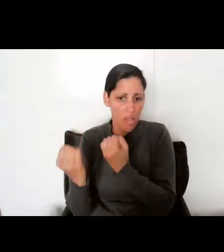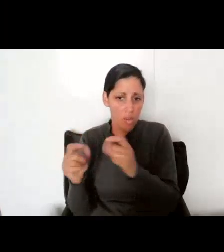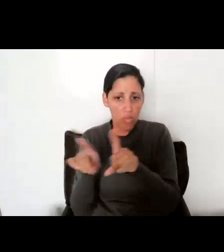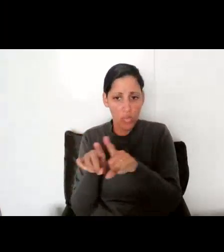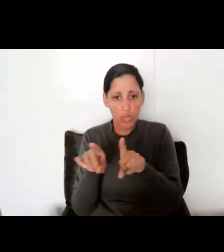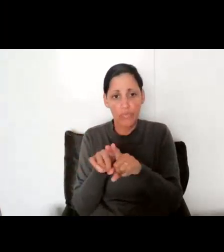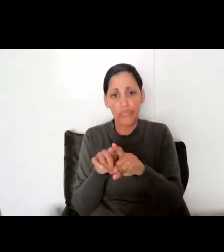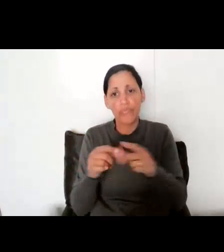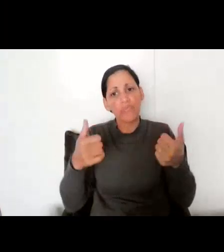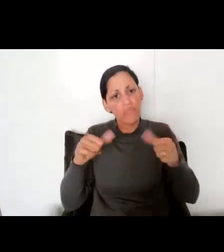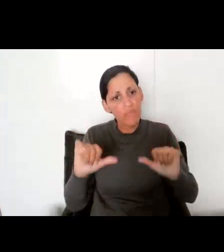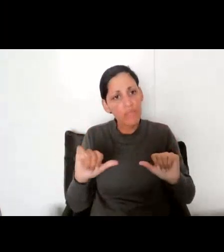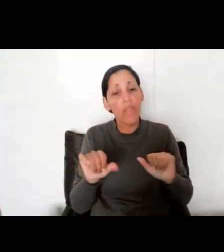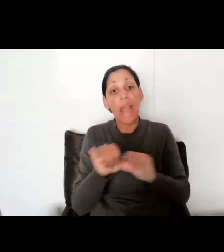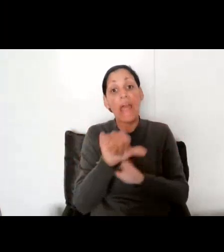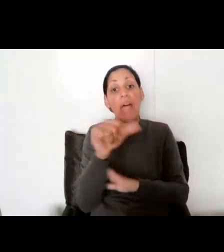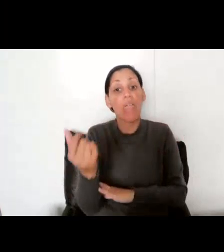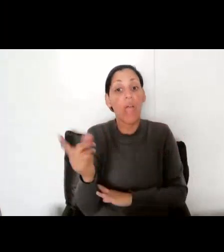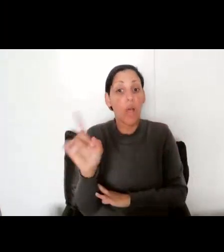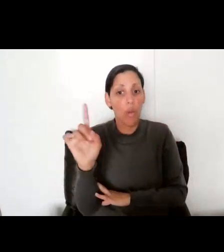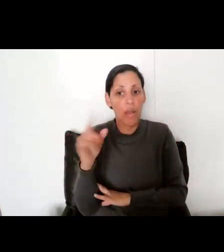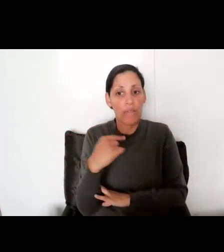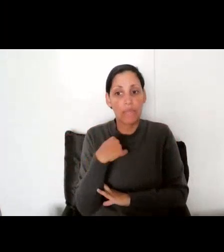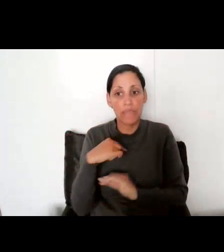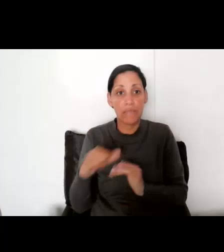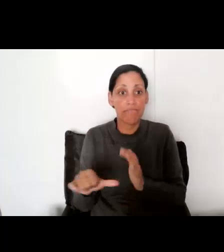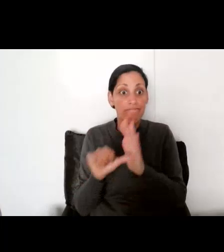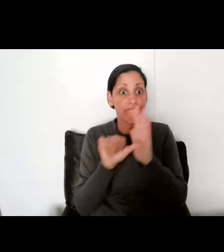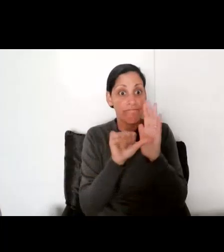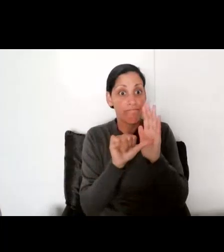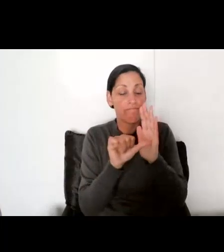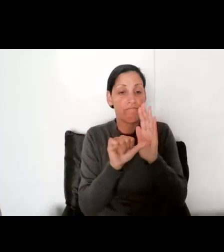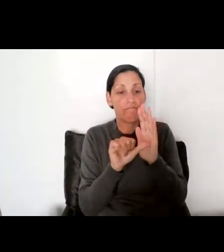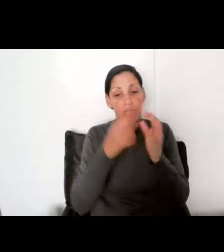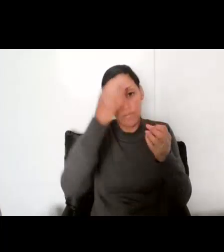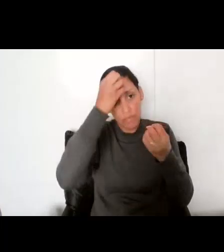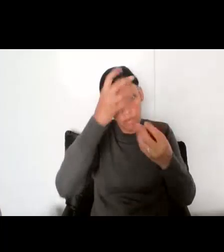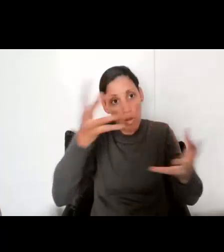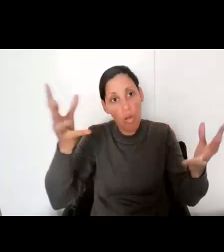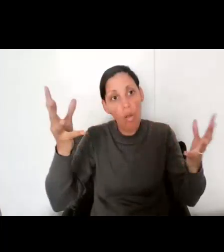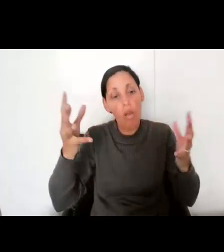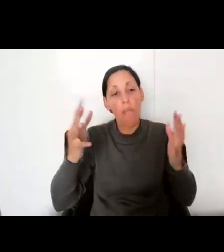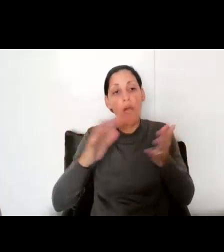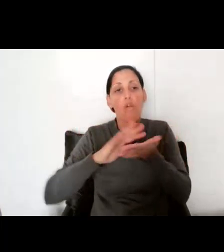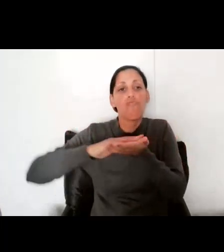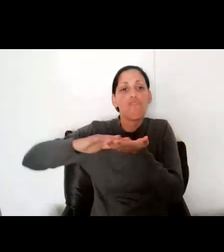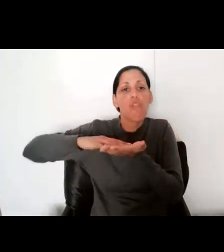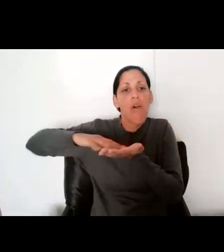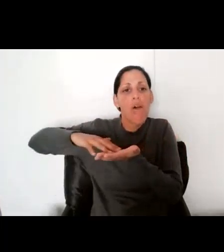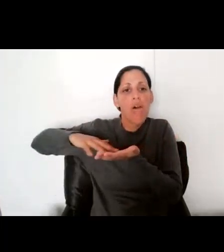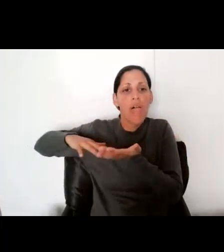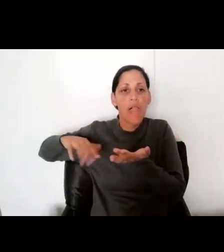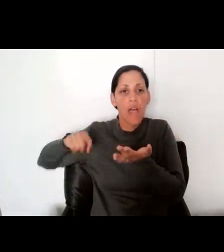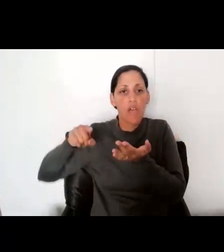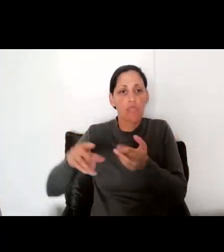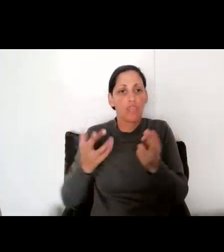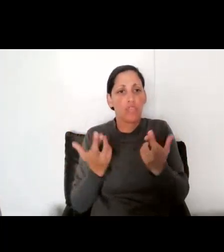to highlight, it's the Braille resources, which are very expensive, especially it's a